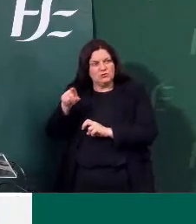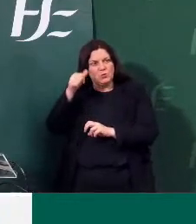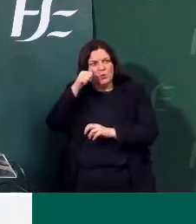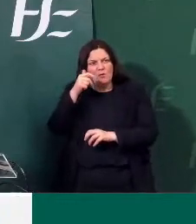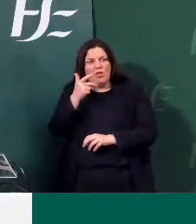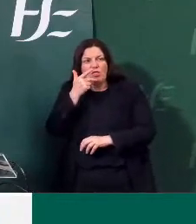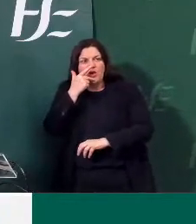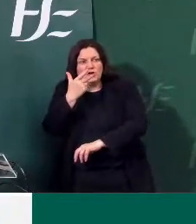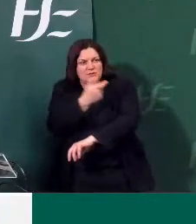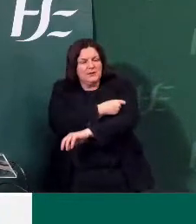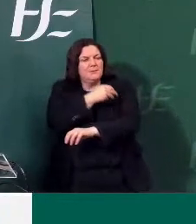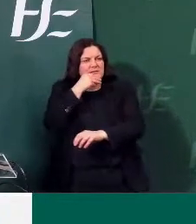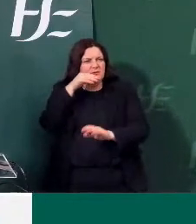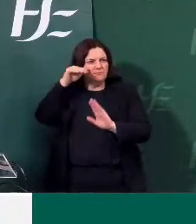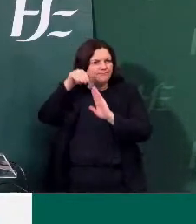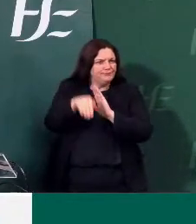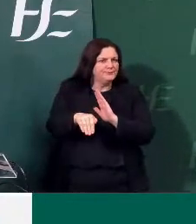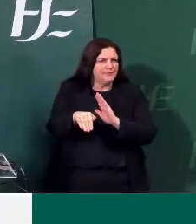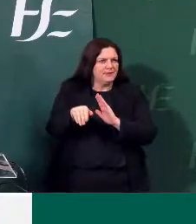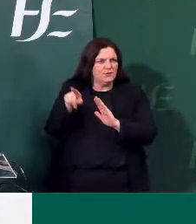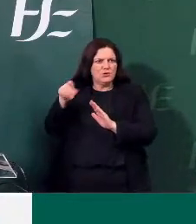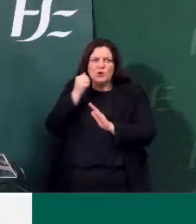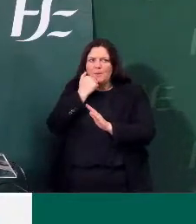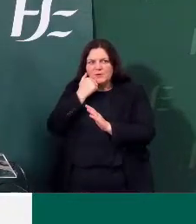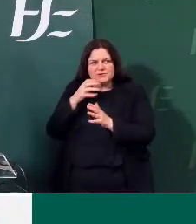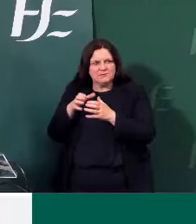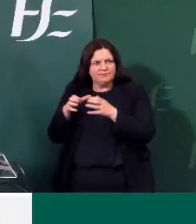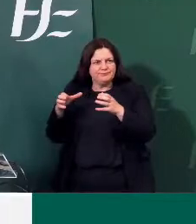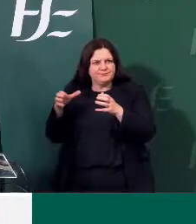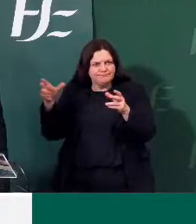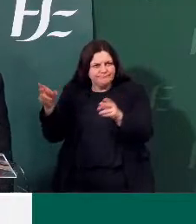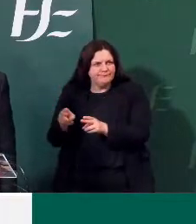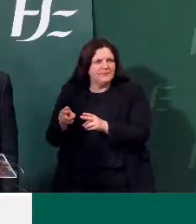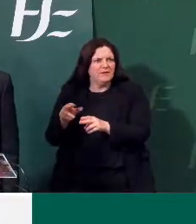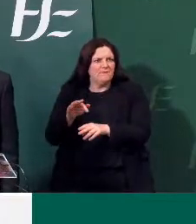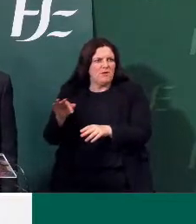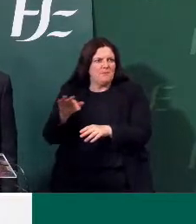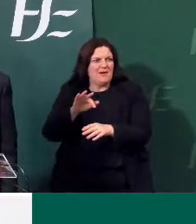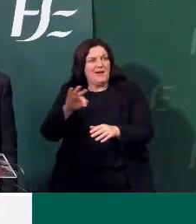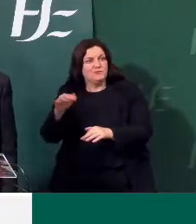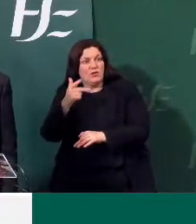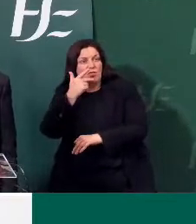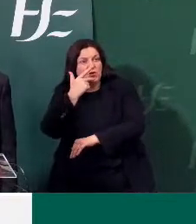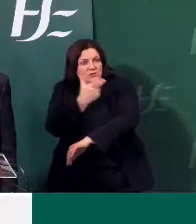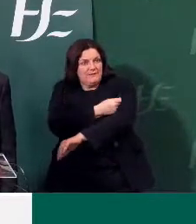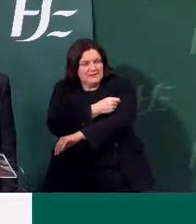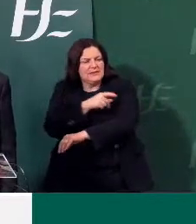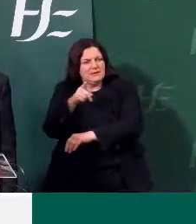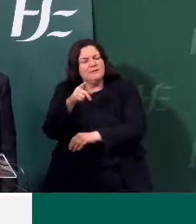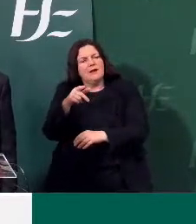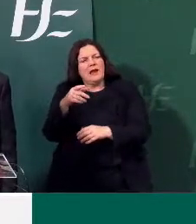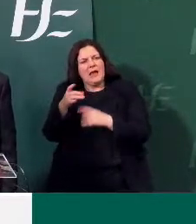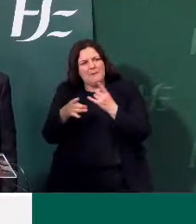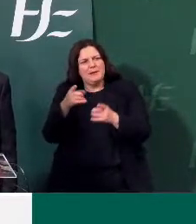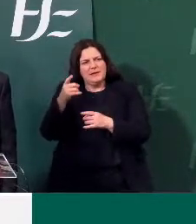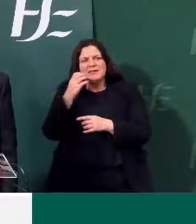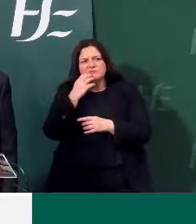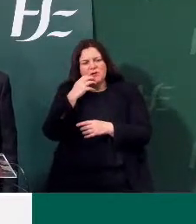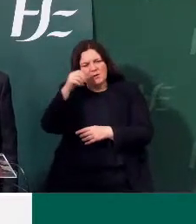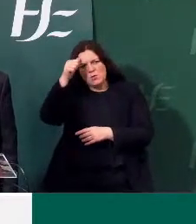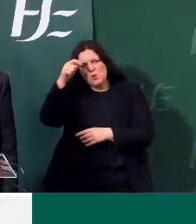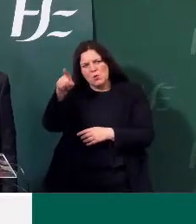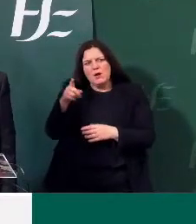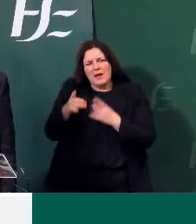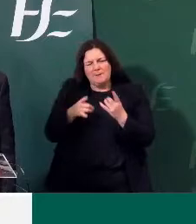led to a sharp drop in hospitalizations in those who received the booster vaccine, which should give us great cause for hope, especially as we